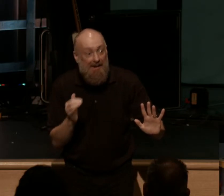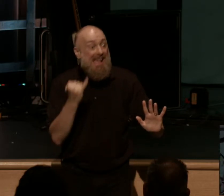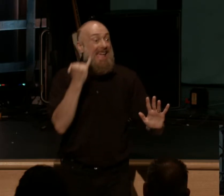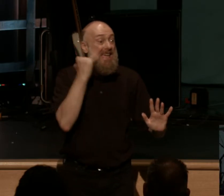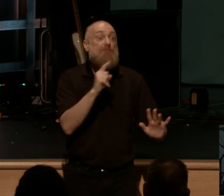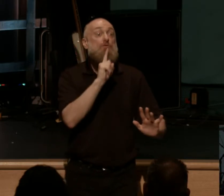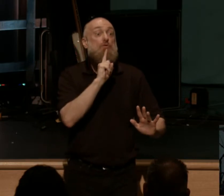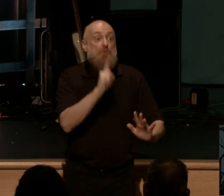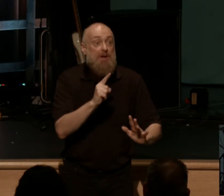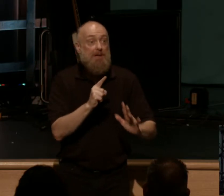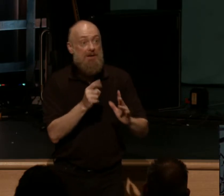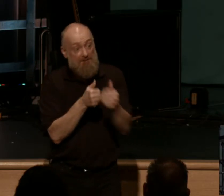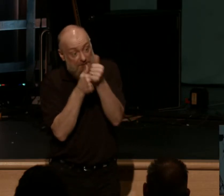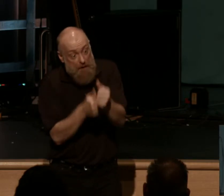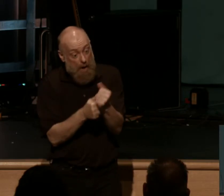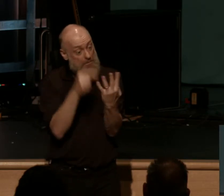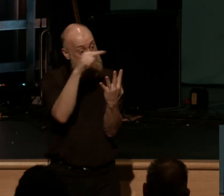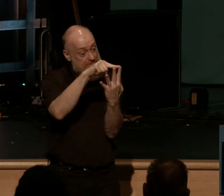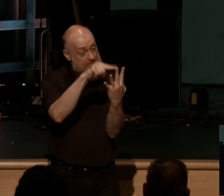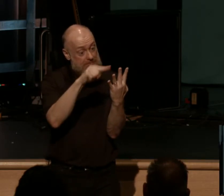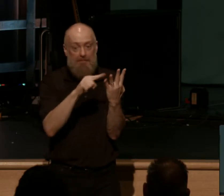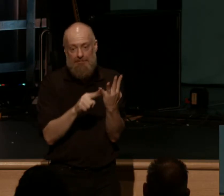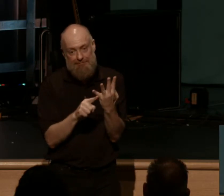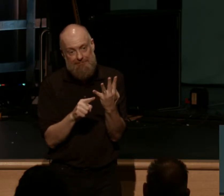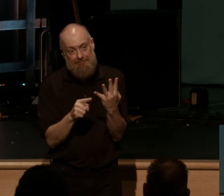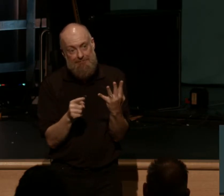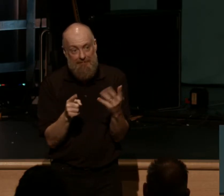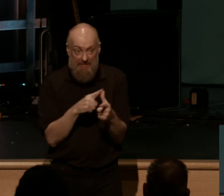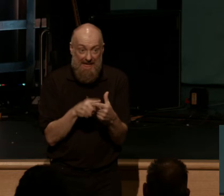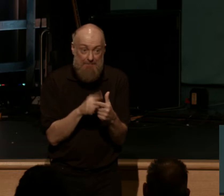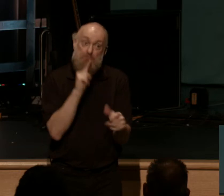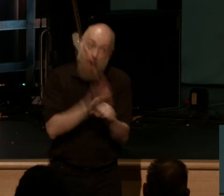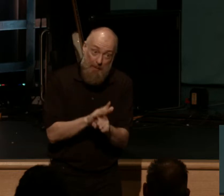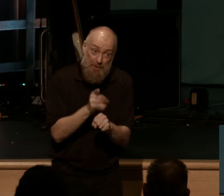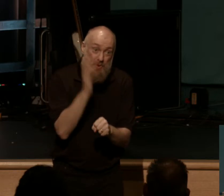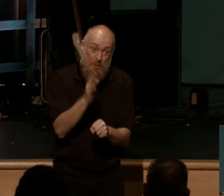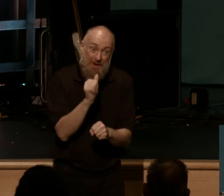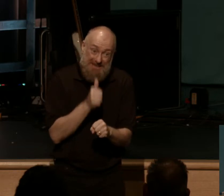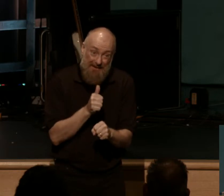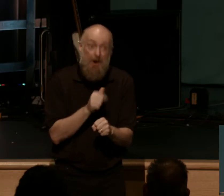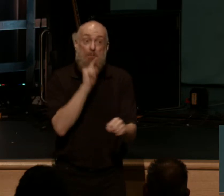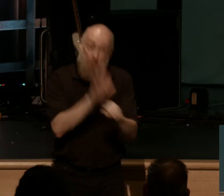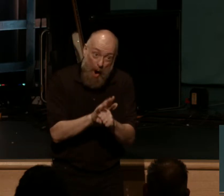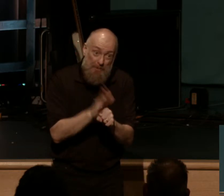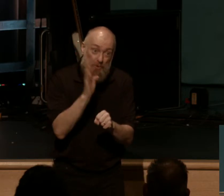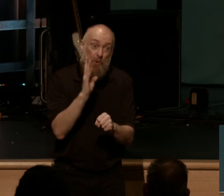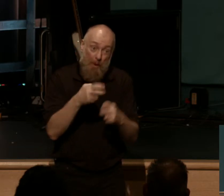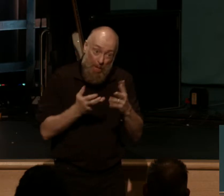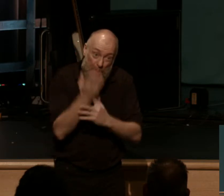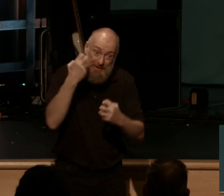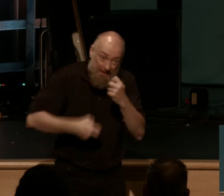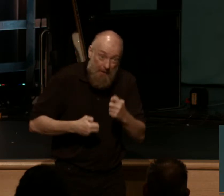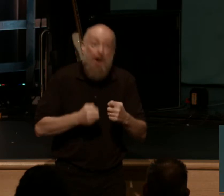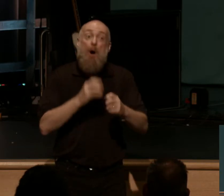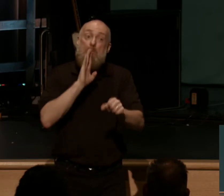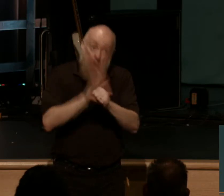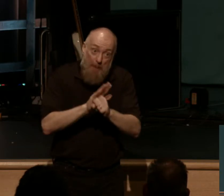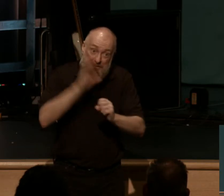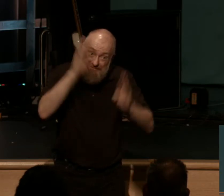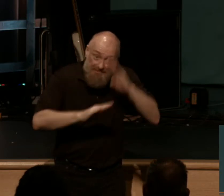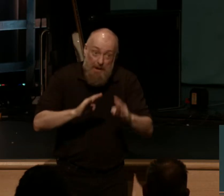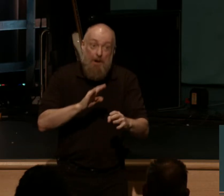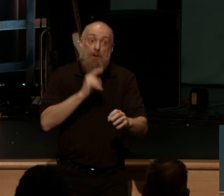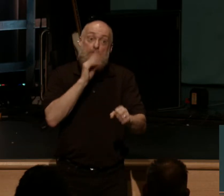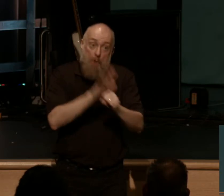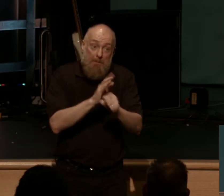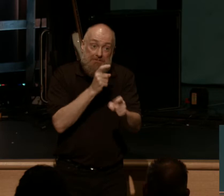convictions laid out here, the devotion understands it's promised suffering. It's promised difficulty. It's promised trial. It's promised persecution,